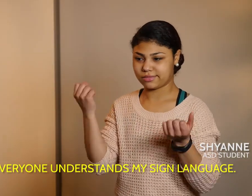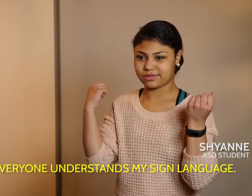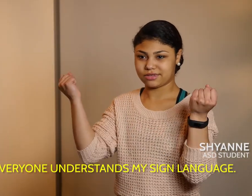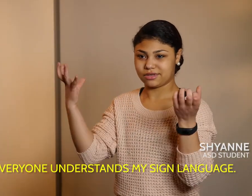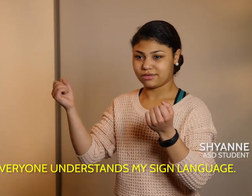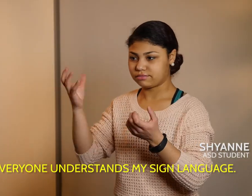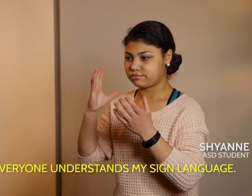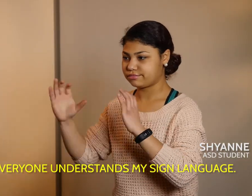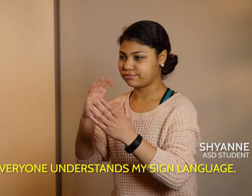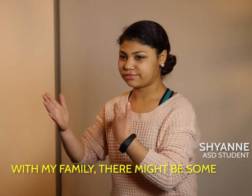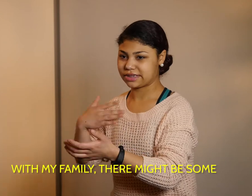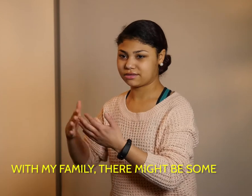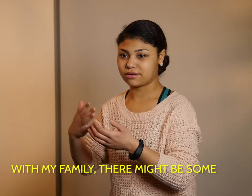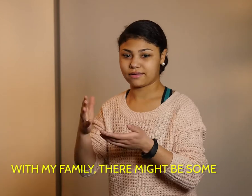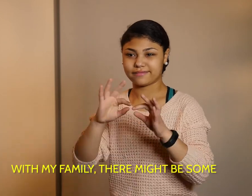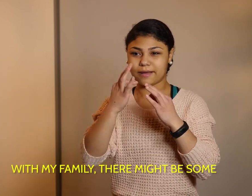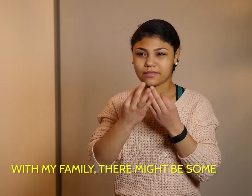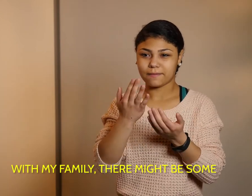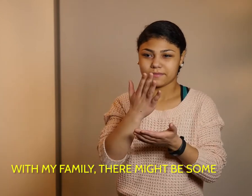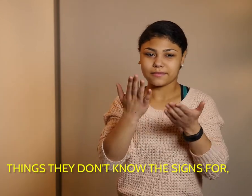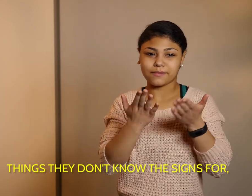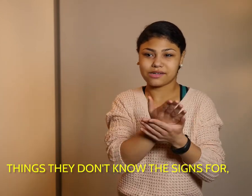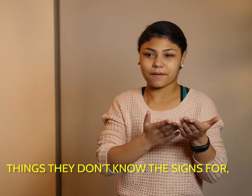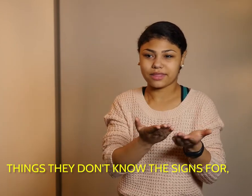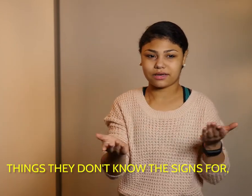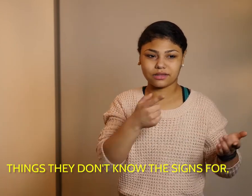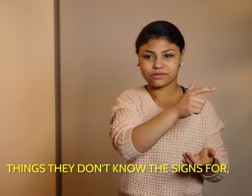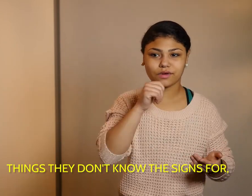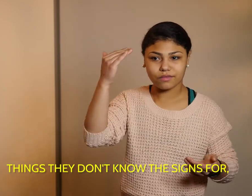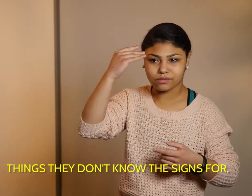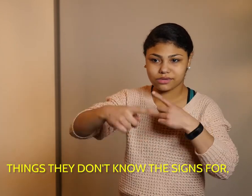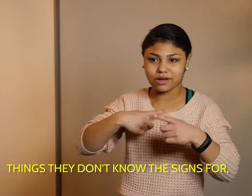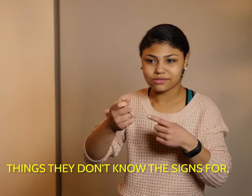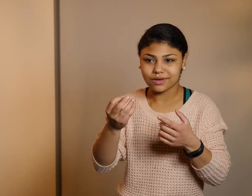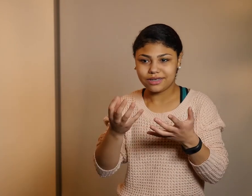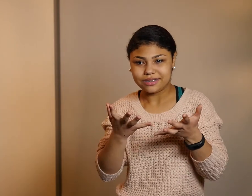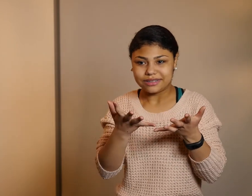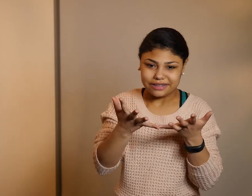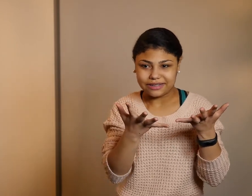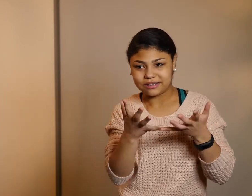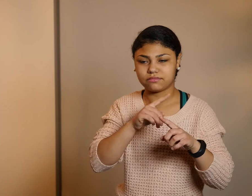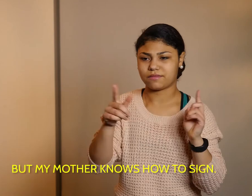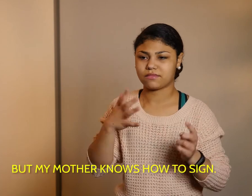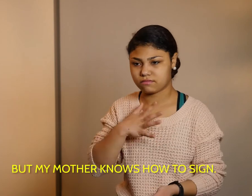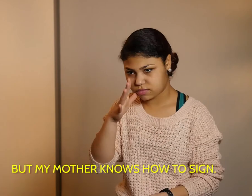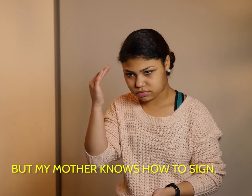understands my sign language. With my family, there might be some things that they don't know the signs for. But my mother knows